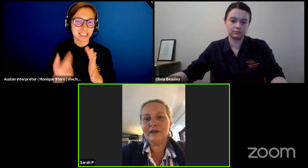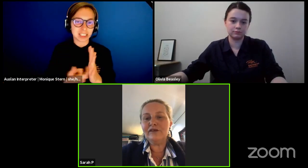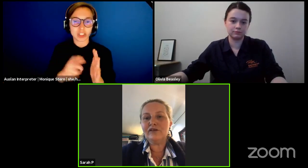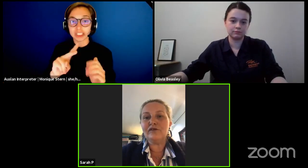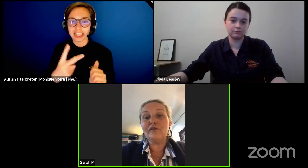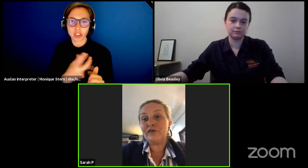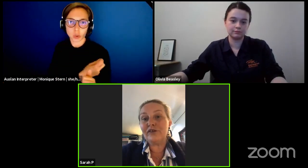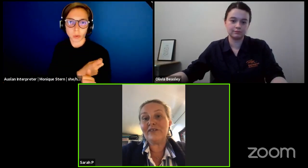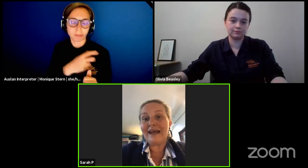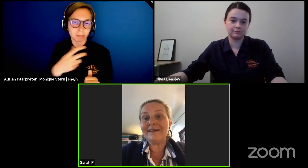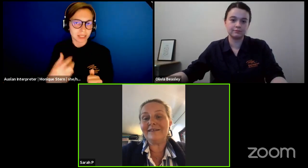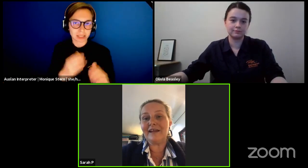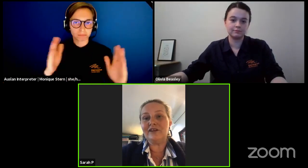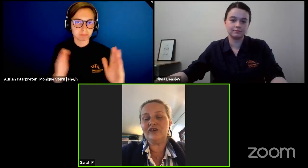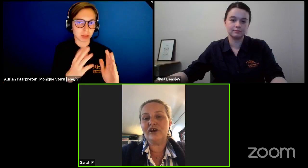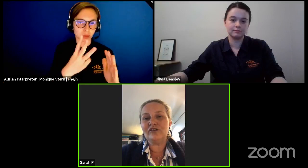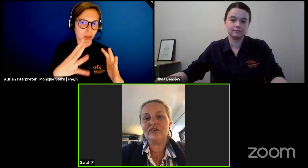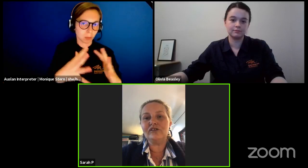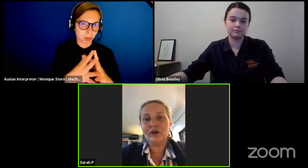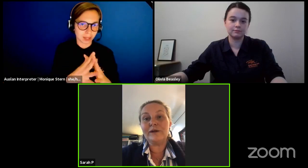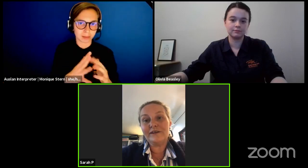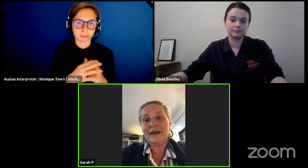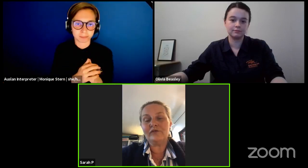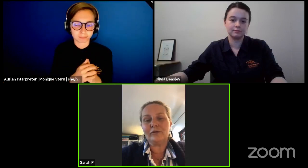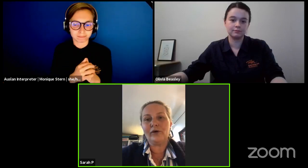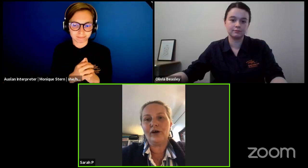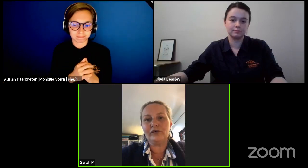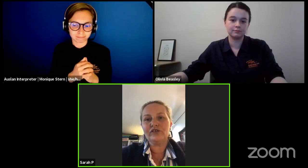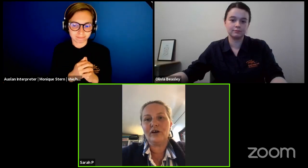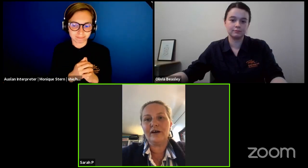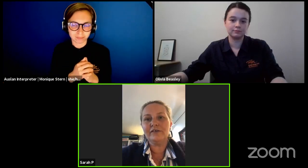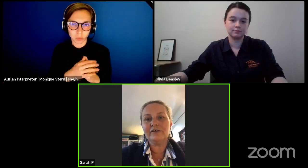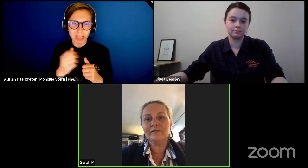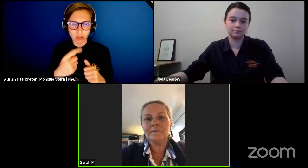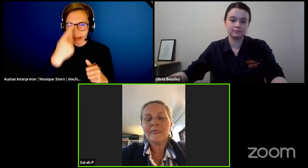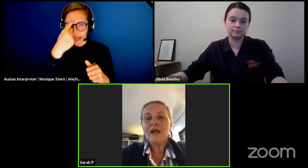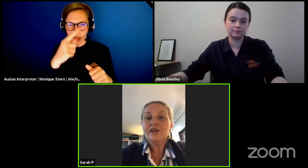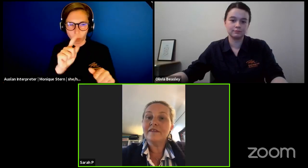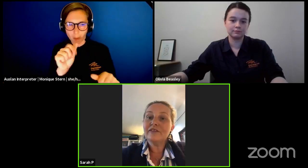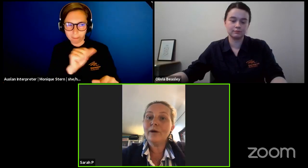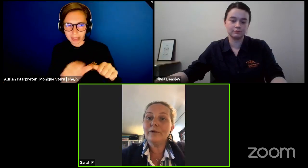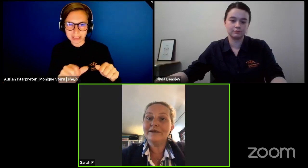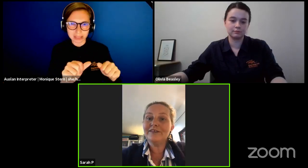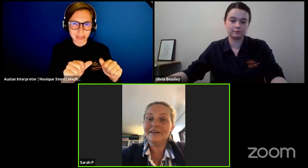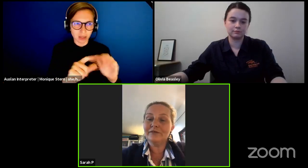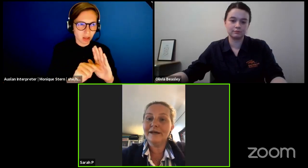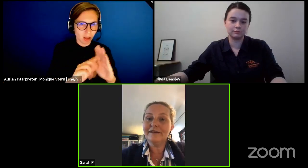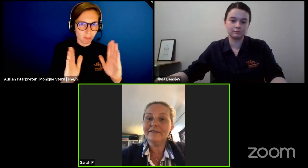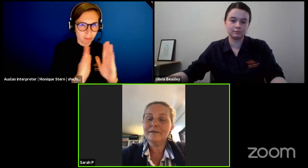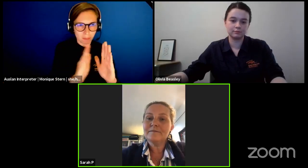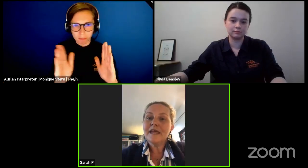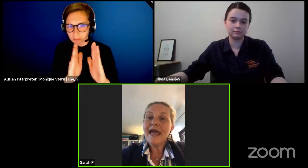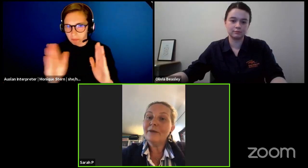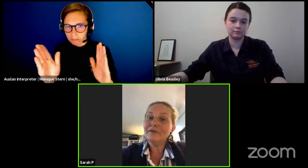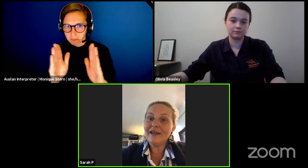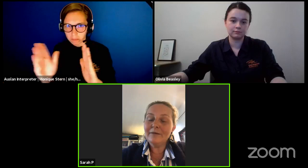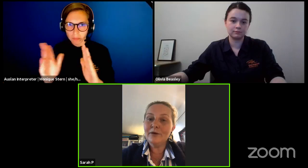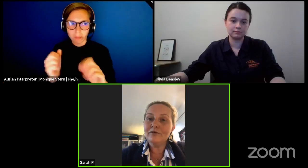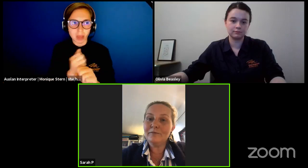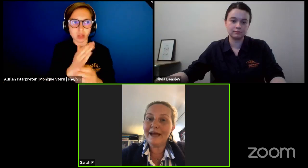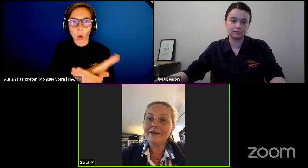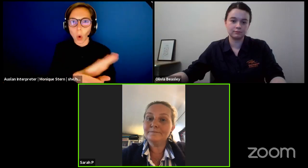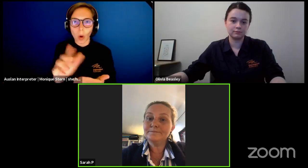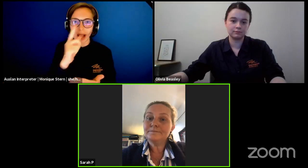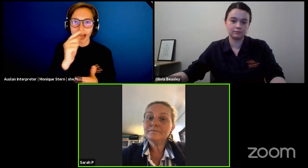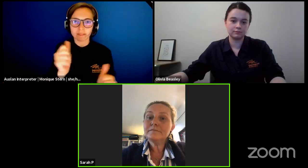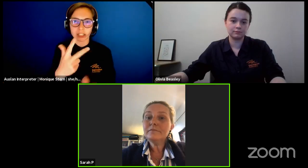many appointments for first and second doses, so we did have to prioritise. So that's why we went to 6 weeks, and we've now